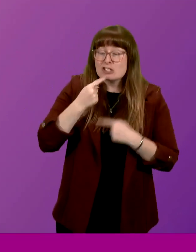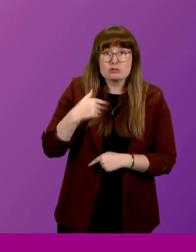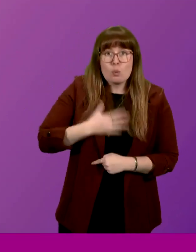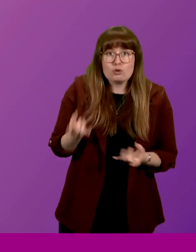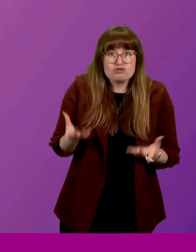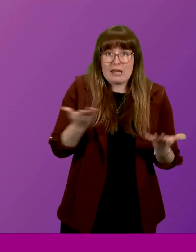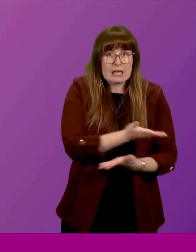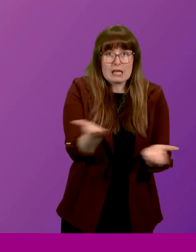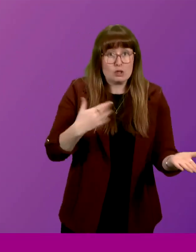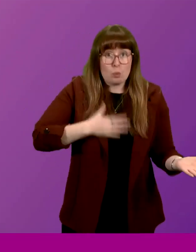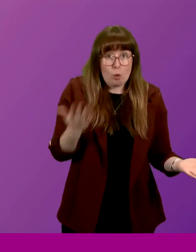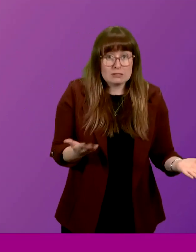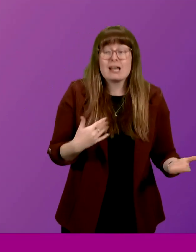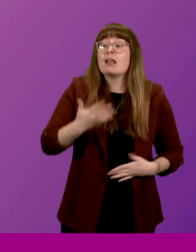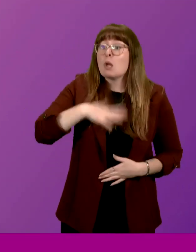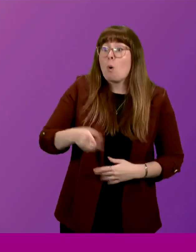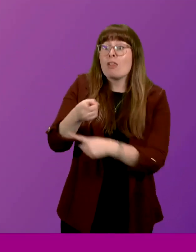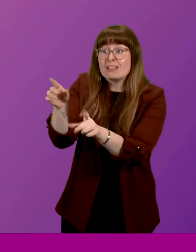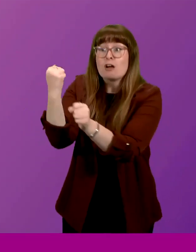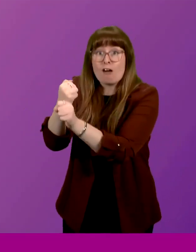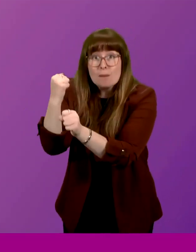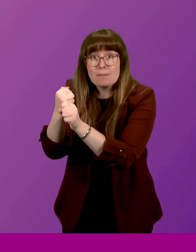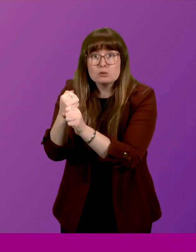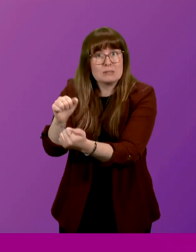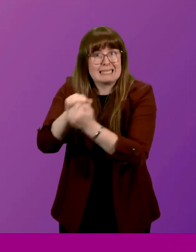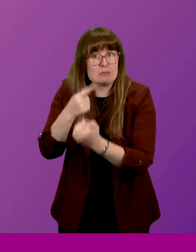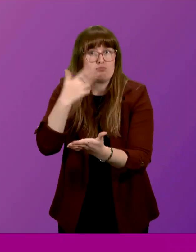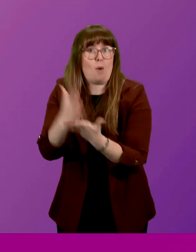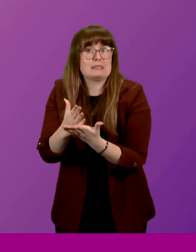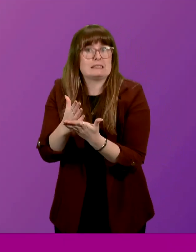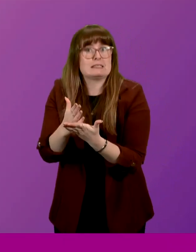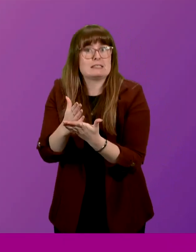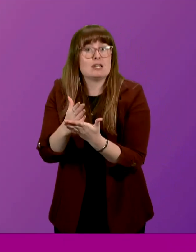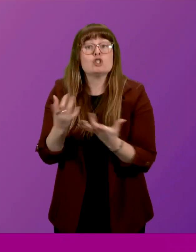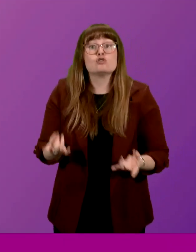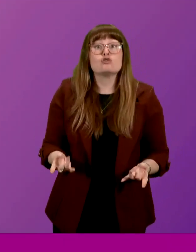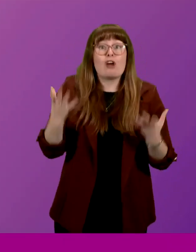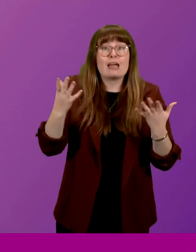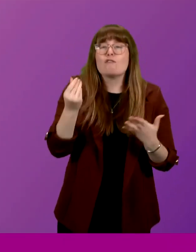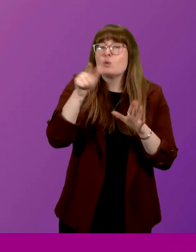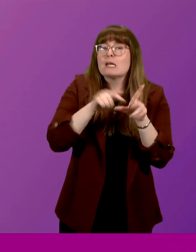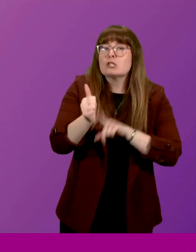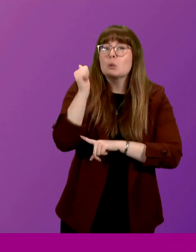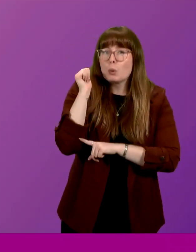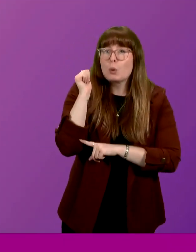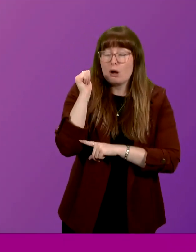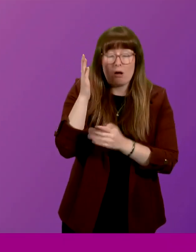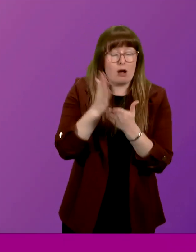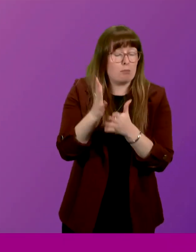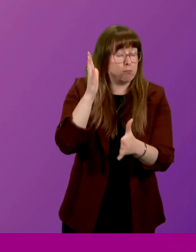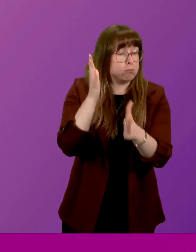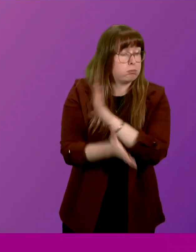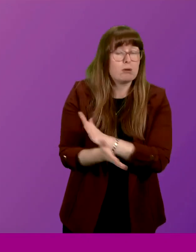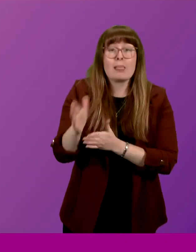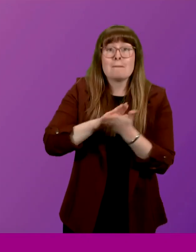strike. They just want this government to keep its promises. Strike action a couple of years ago caused pupils to miss